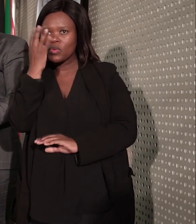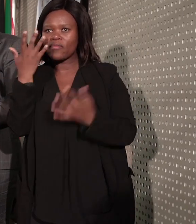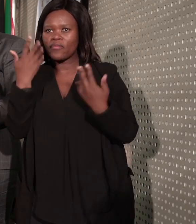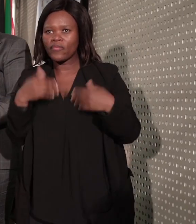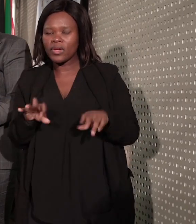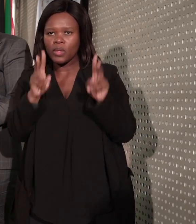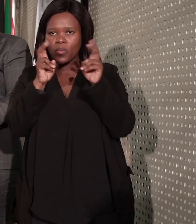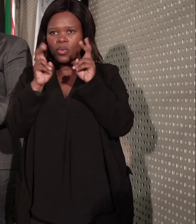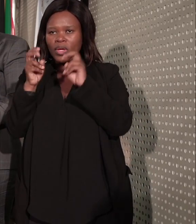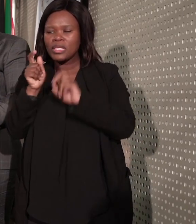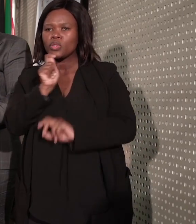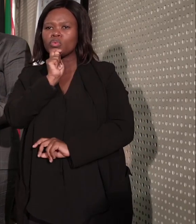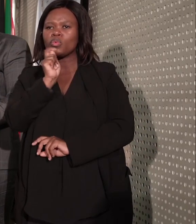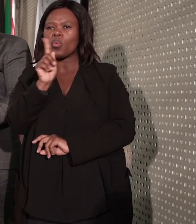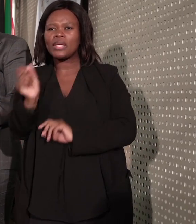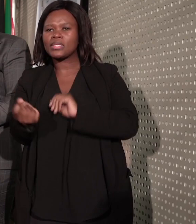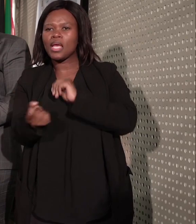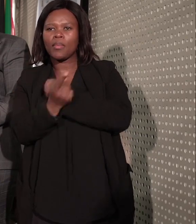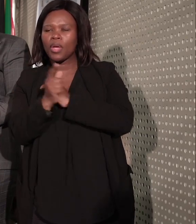what's really happening behind the scenes?